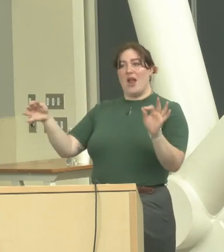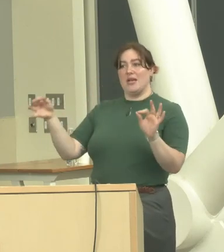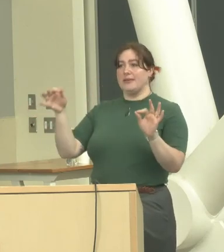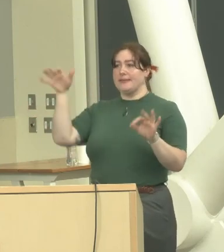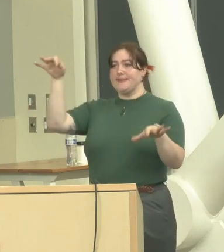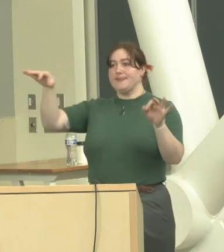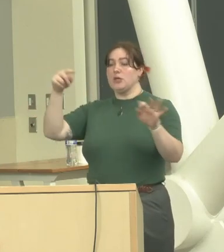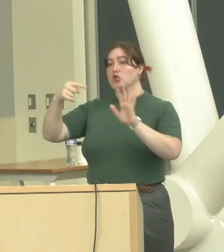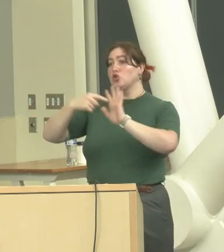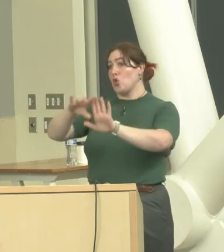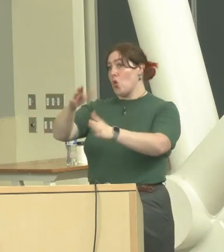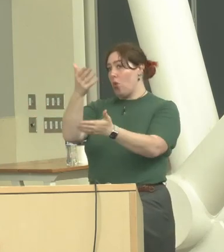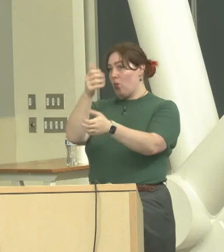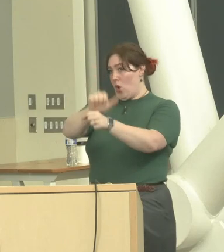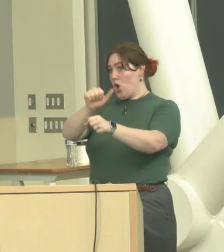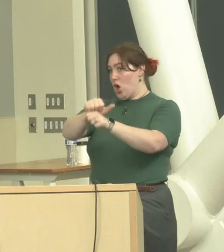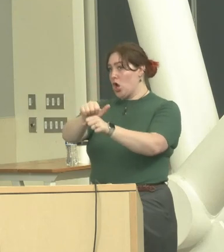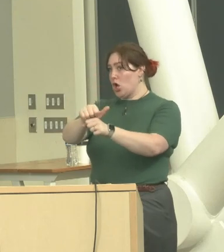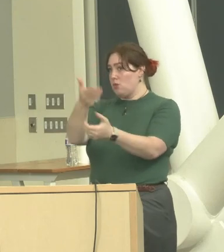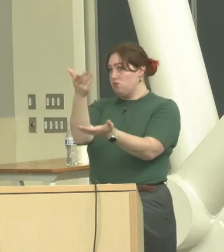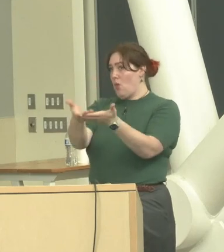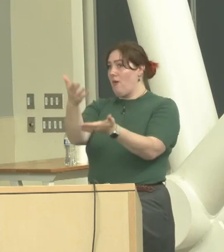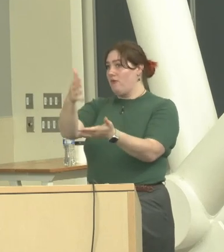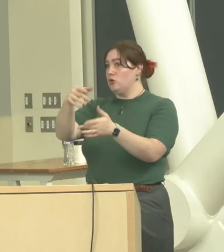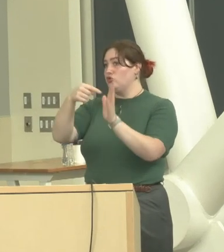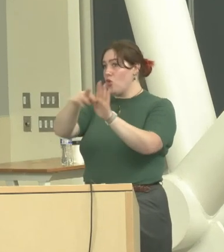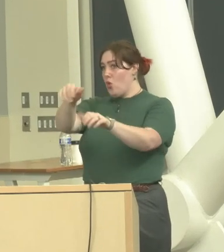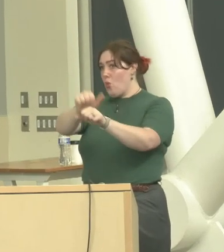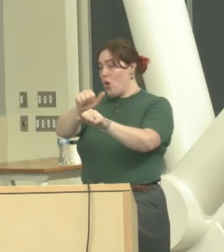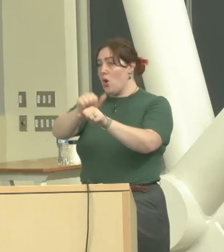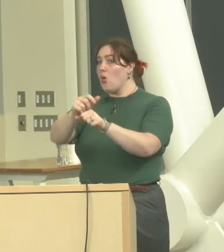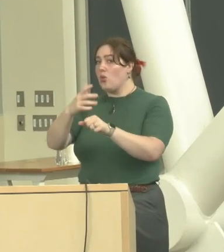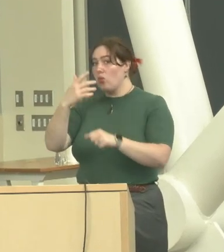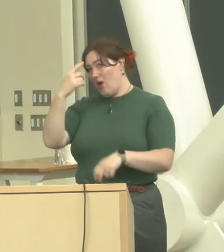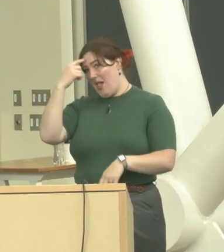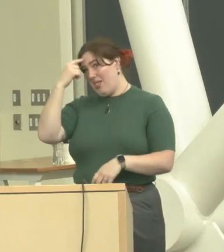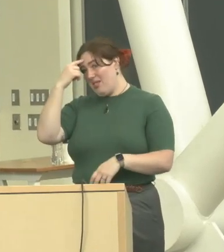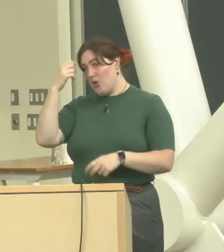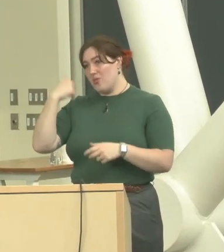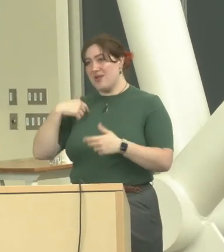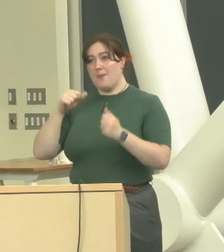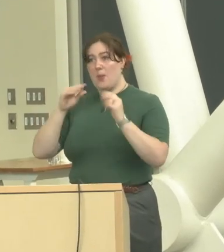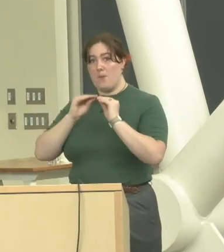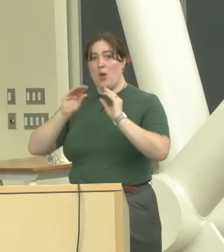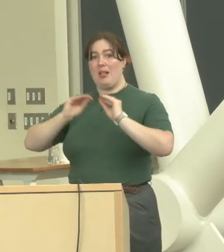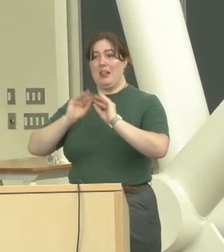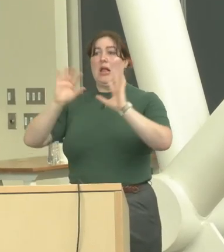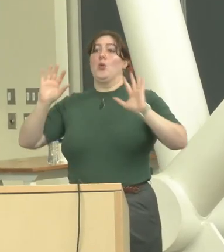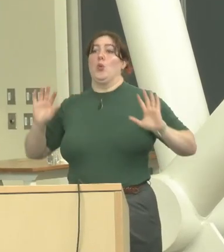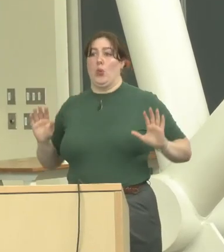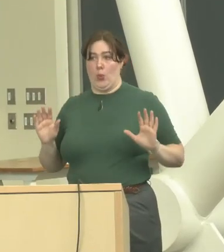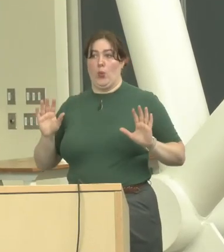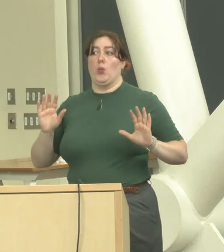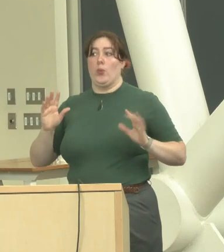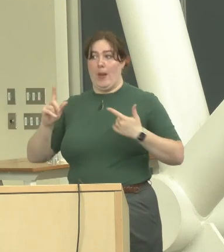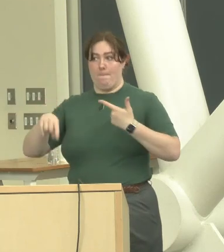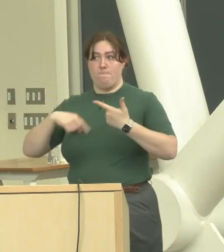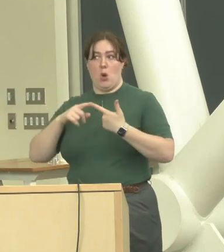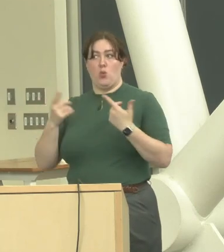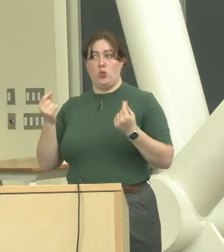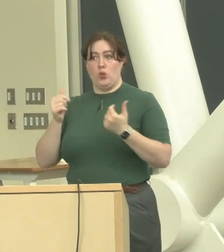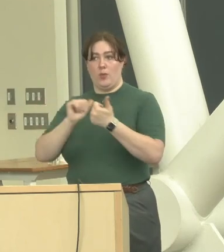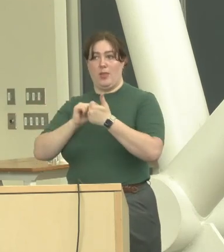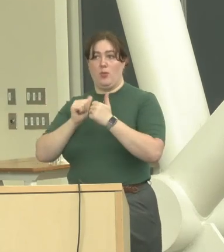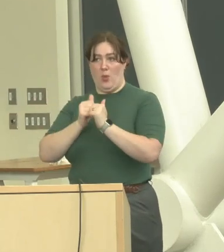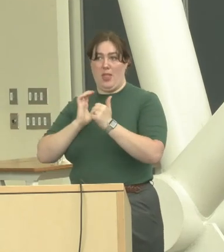now, show your work. I keep hearing that. I think we can be explicit around what we're doing with our equity